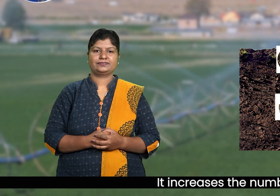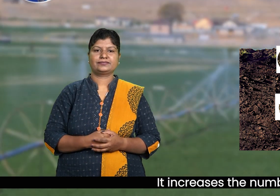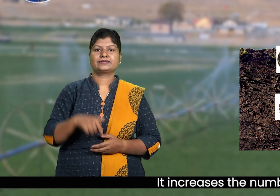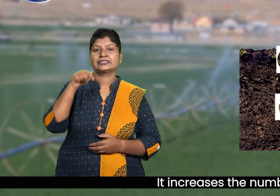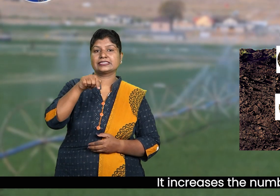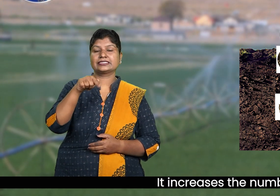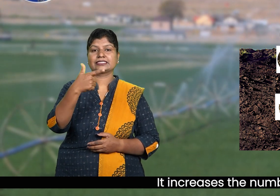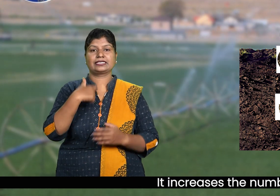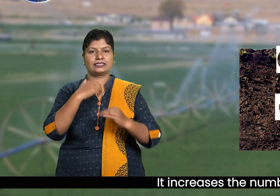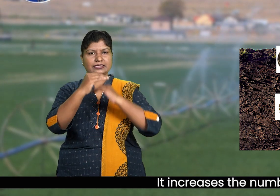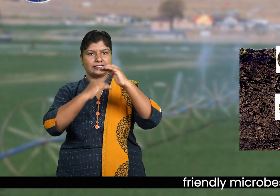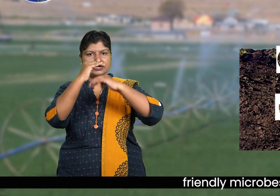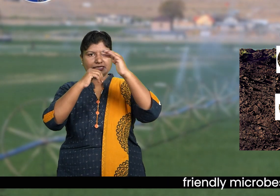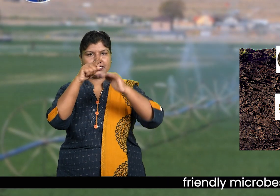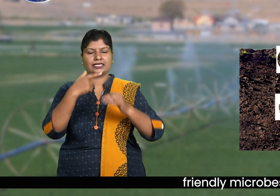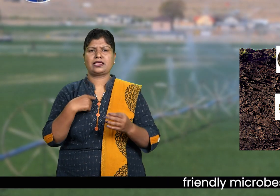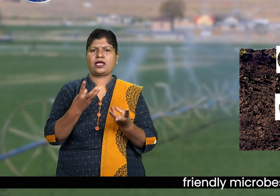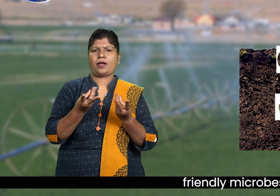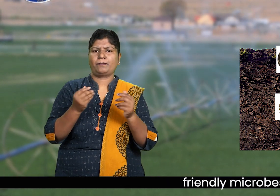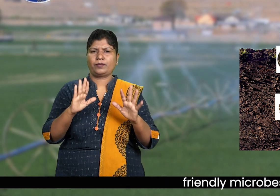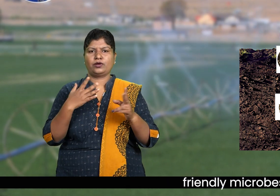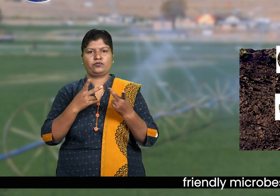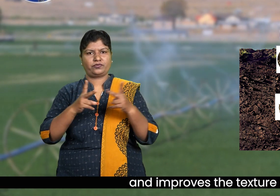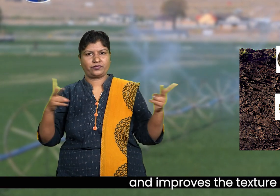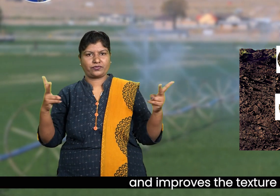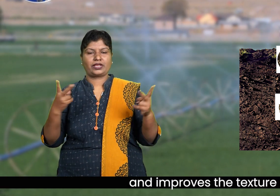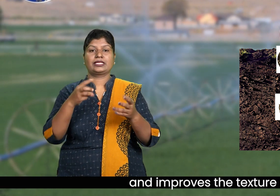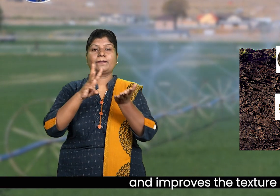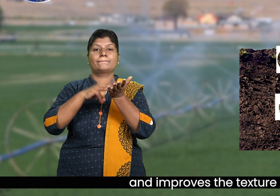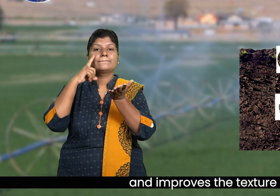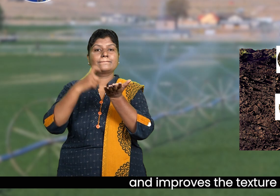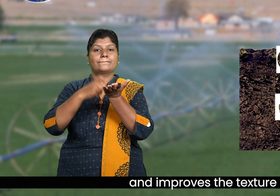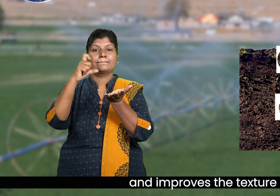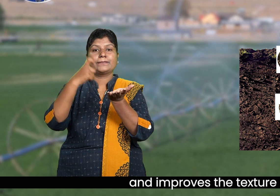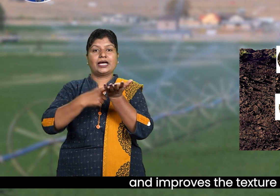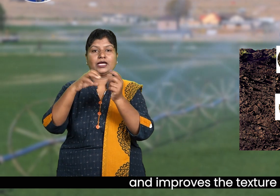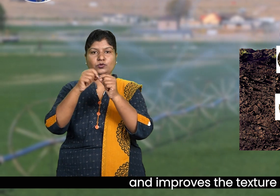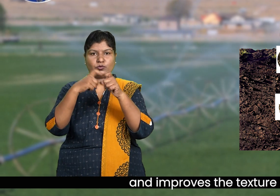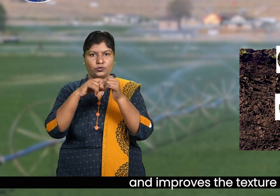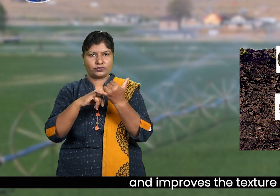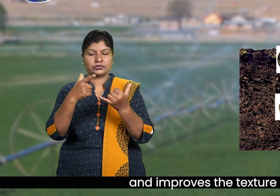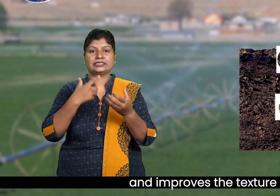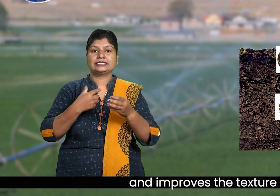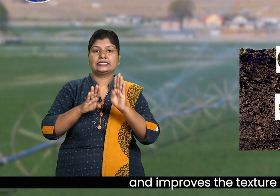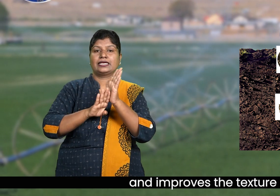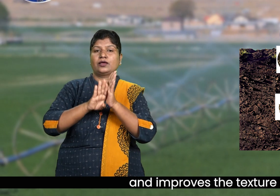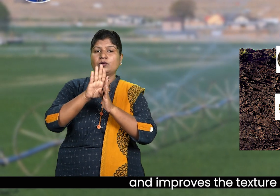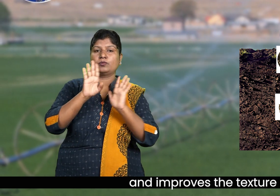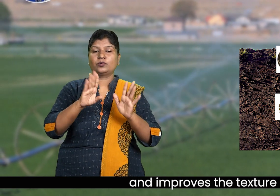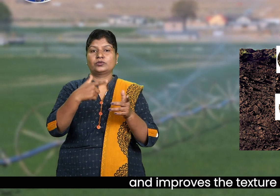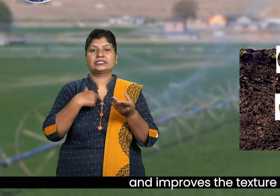It increases the number of friendly microbes and improves the texture of the soil.